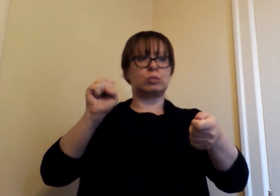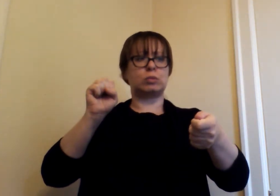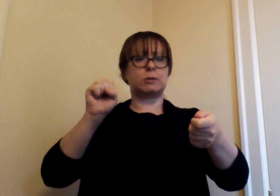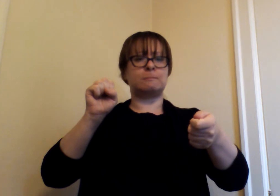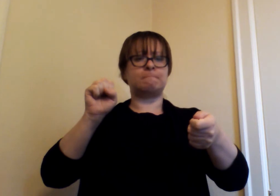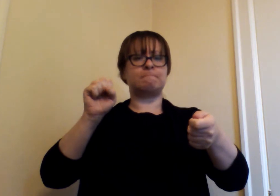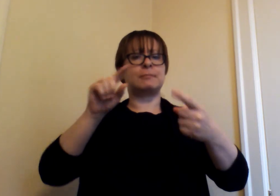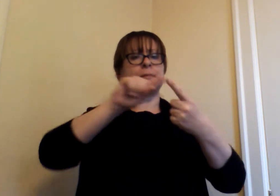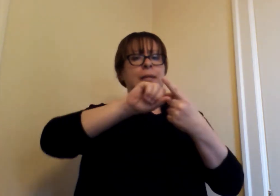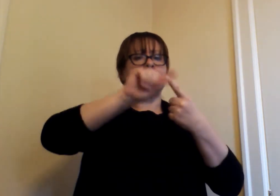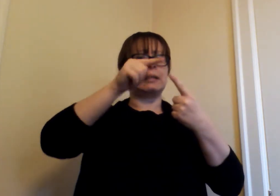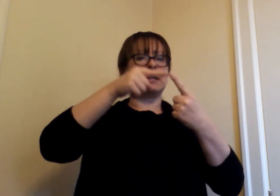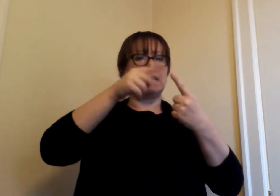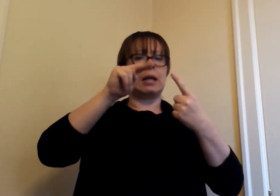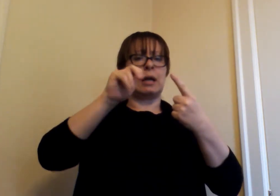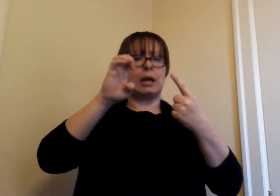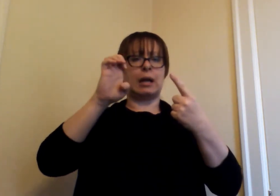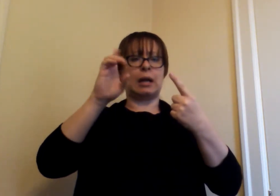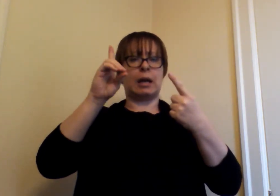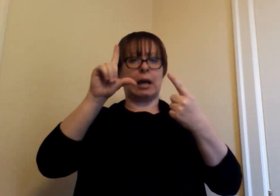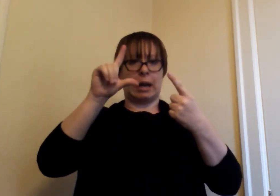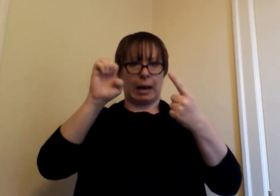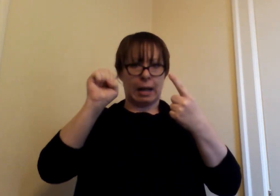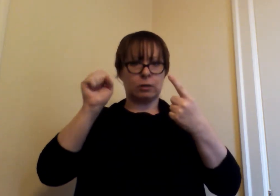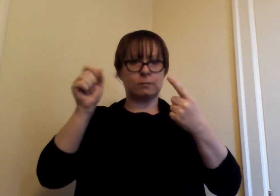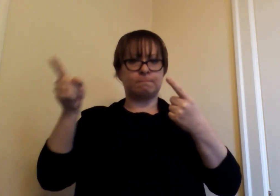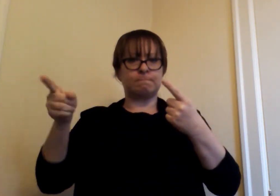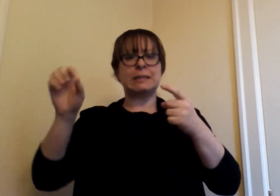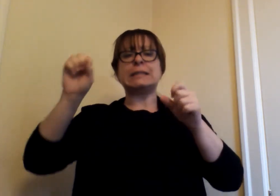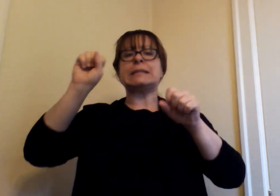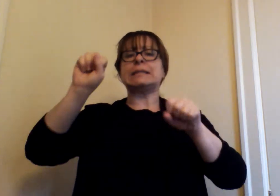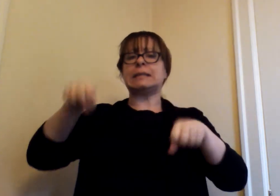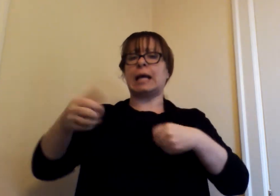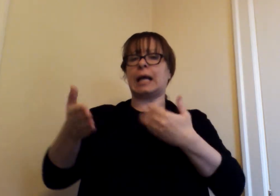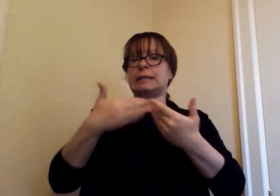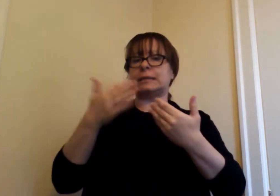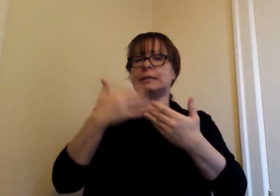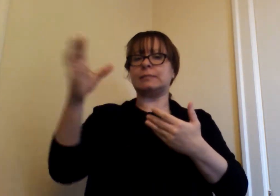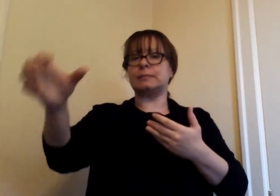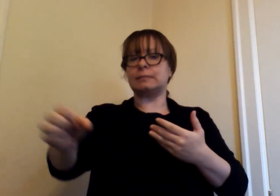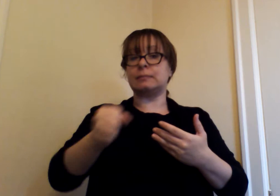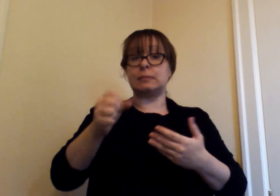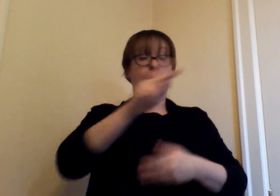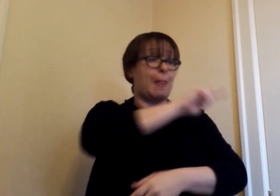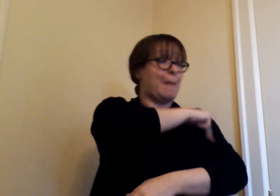reassuringly to the patient as you position him for the draw. I'm all set here. If you'd please straighten your arm.